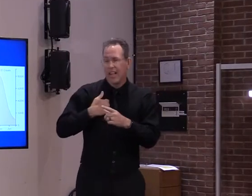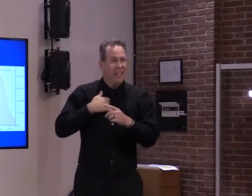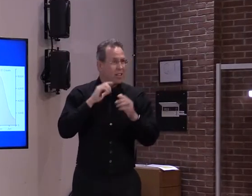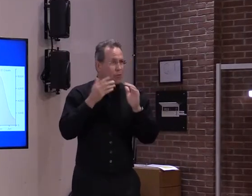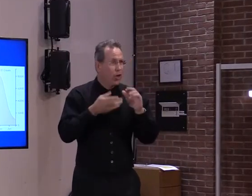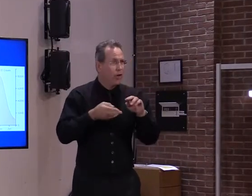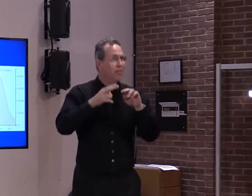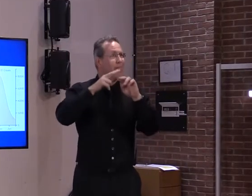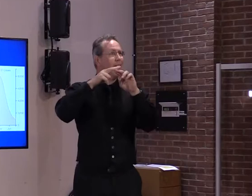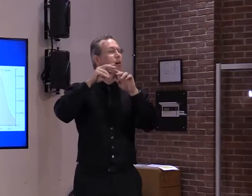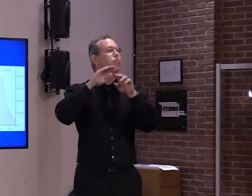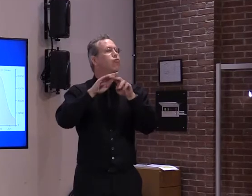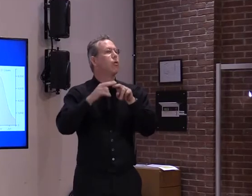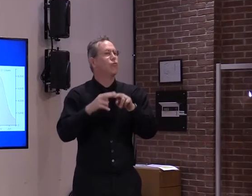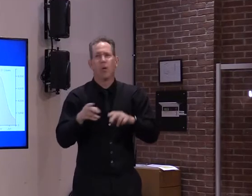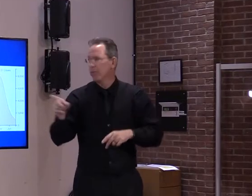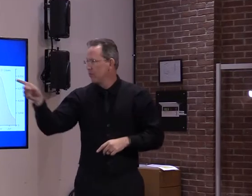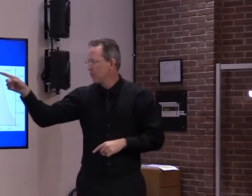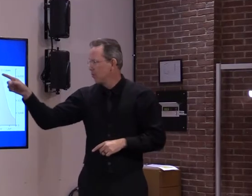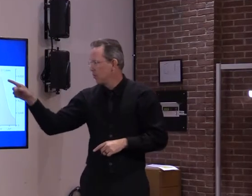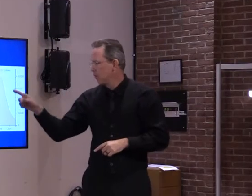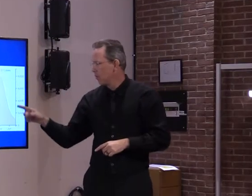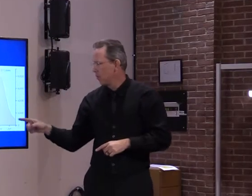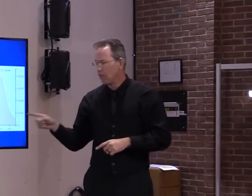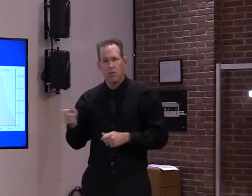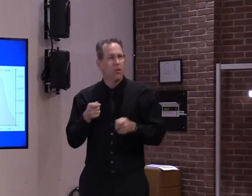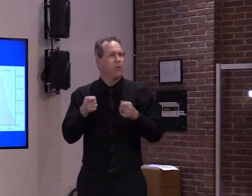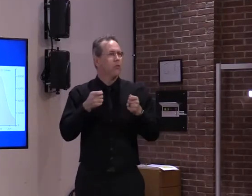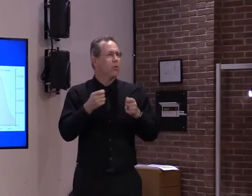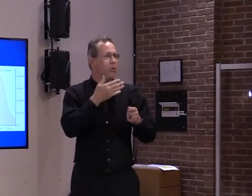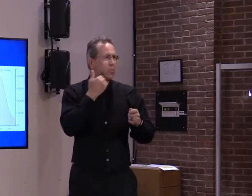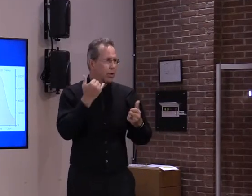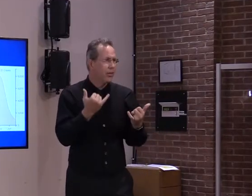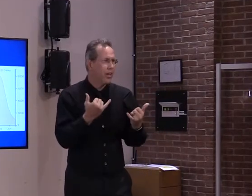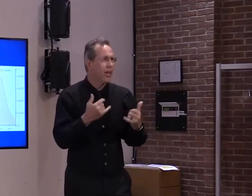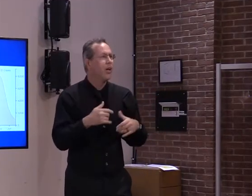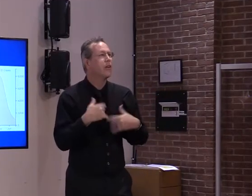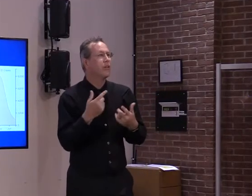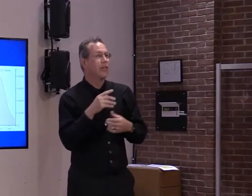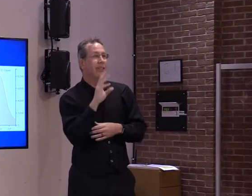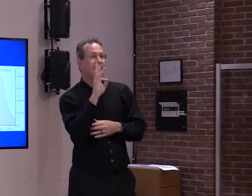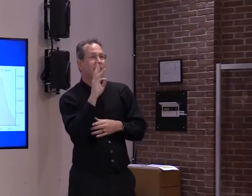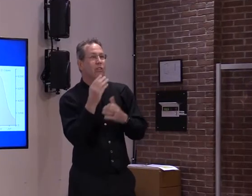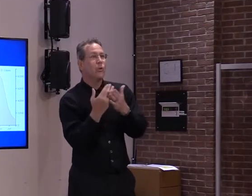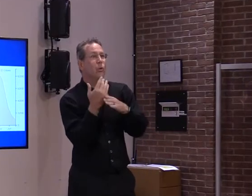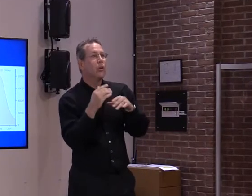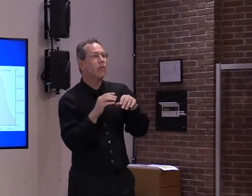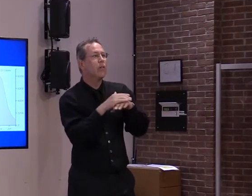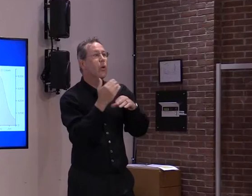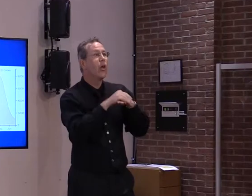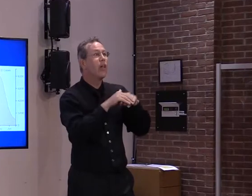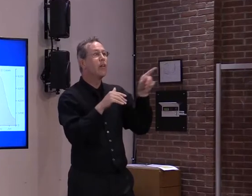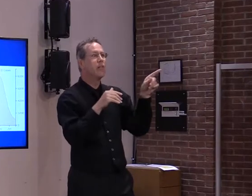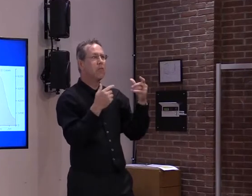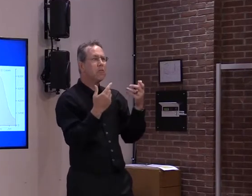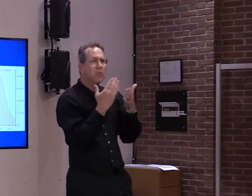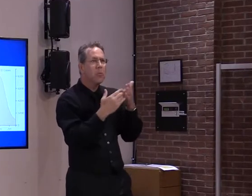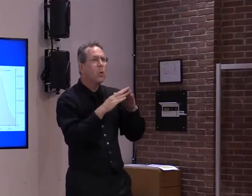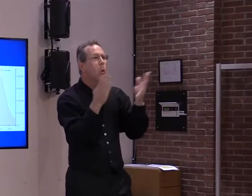are now fully reopened without any indication that reopening has negatively impacted their